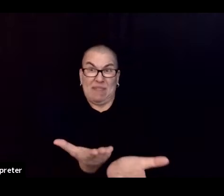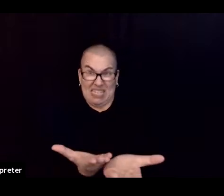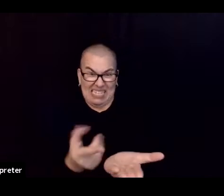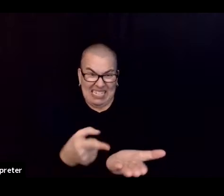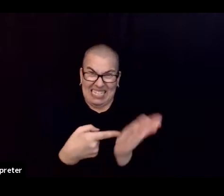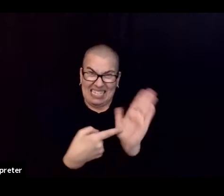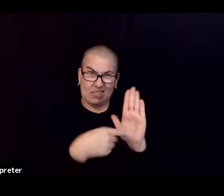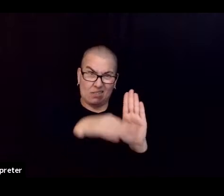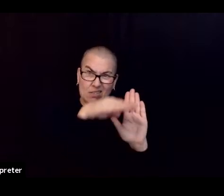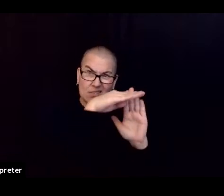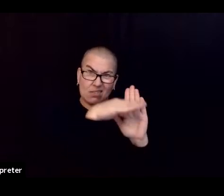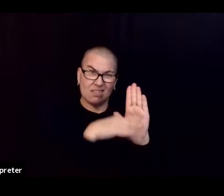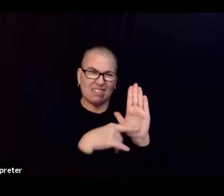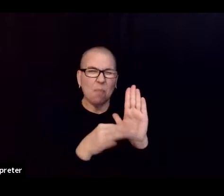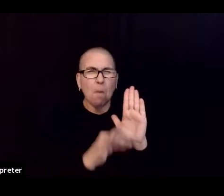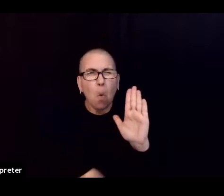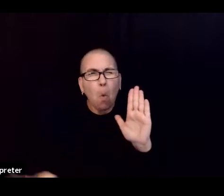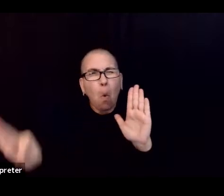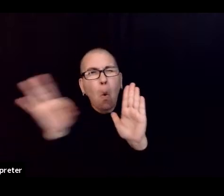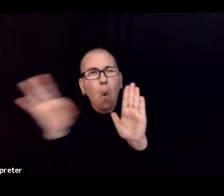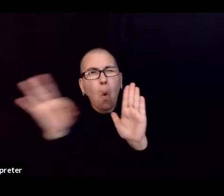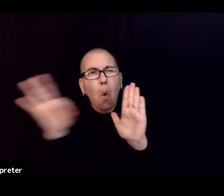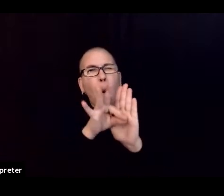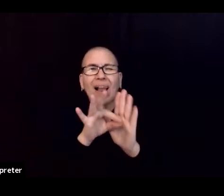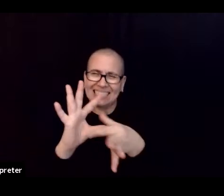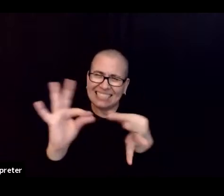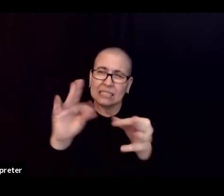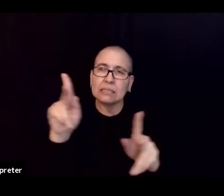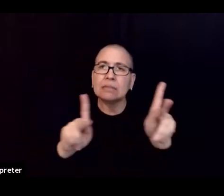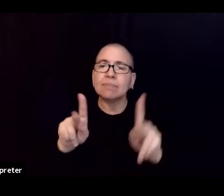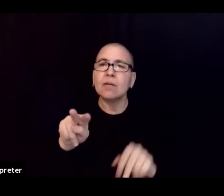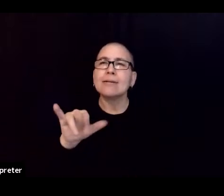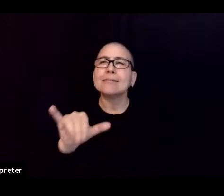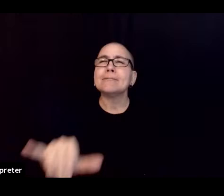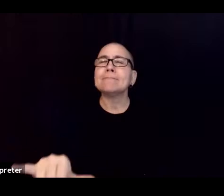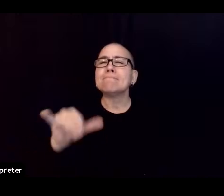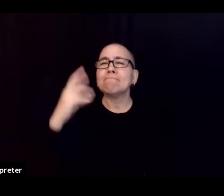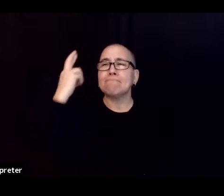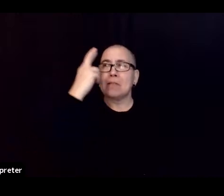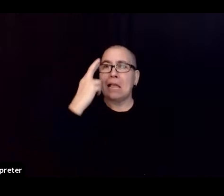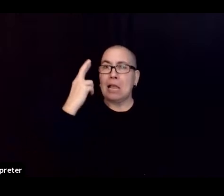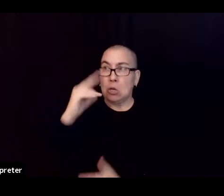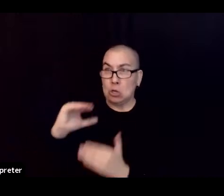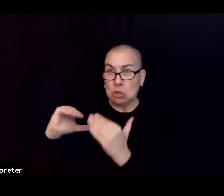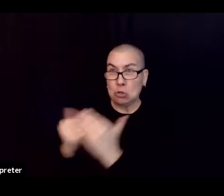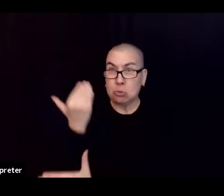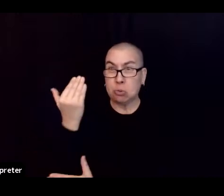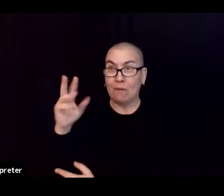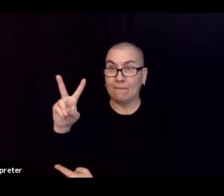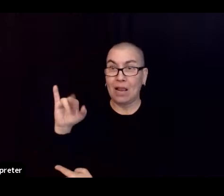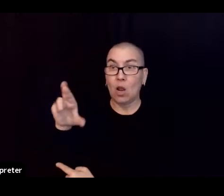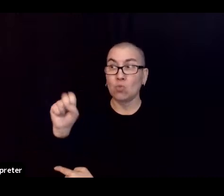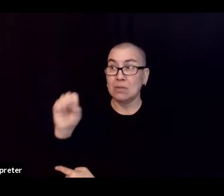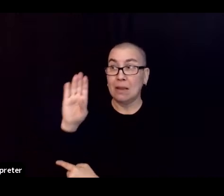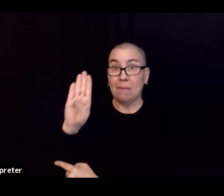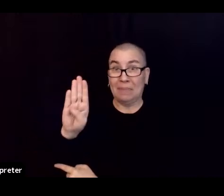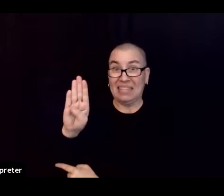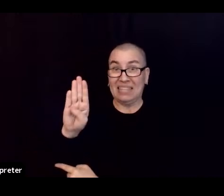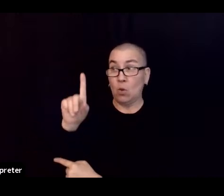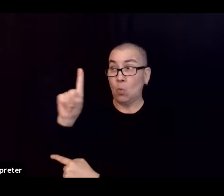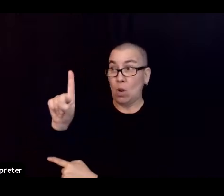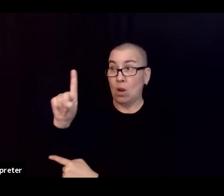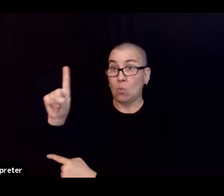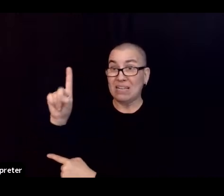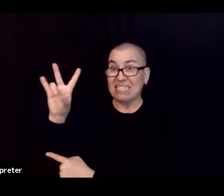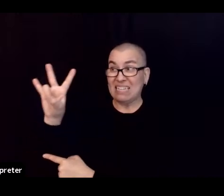significance of these variants, and the B117 variant in particular circulating, and the fact that this is a significant